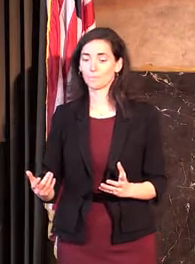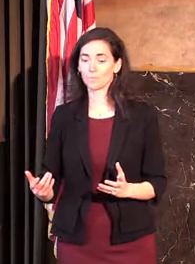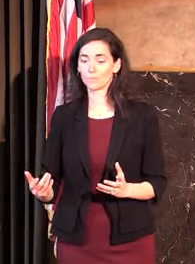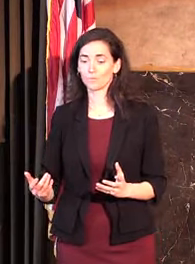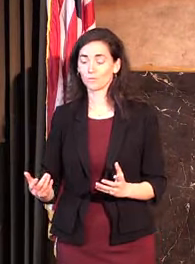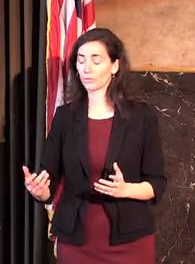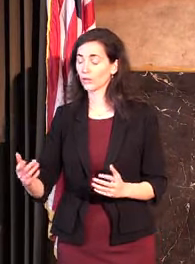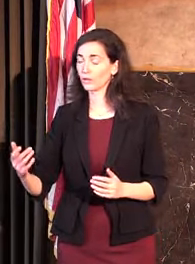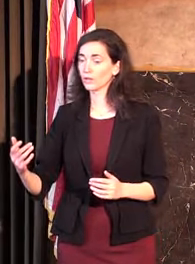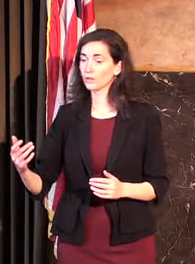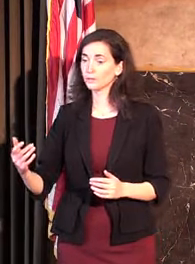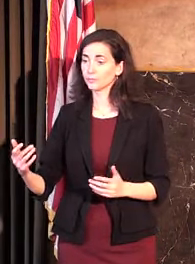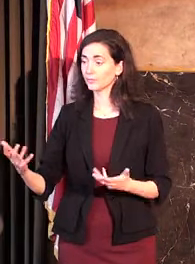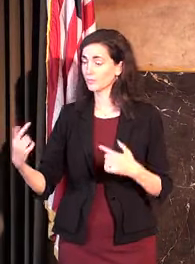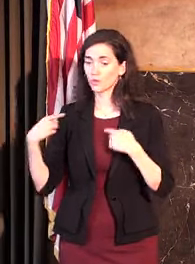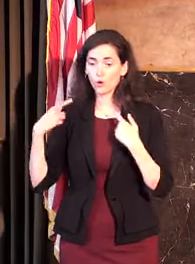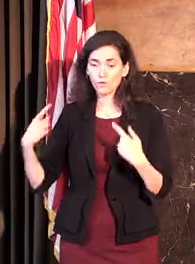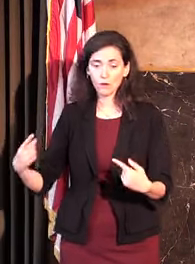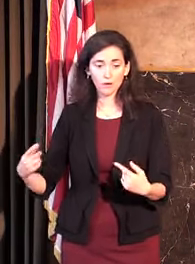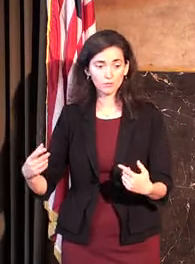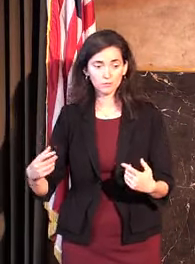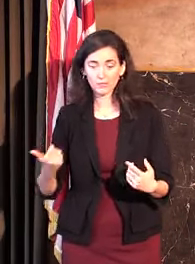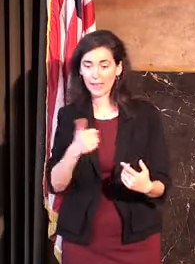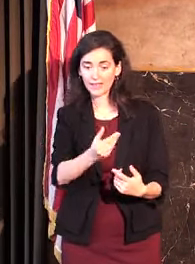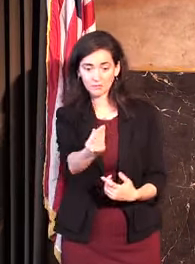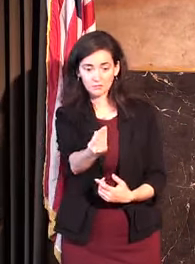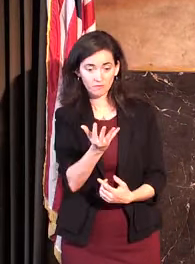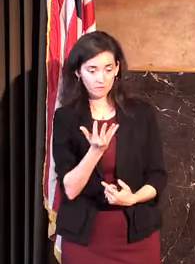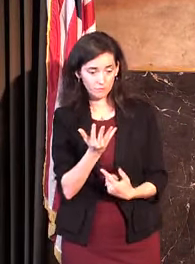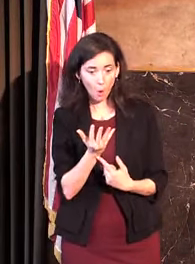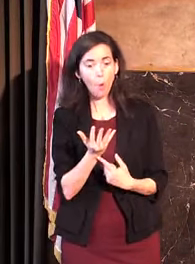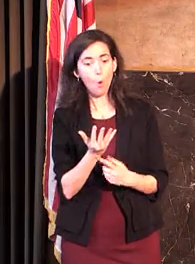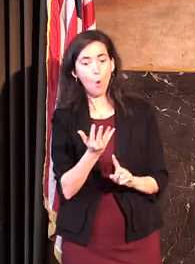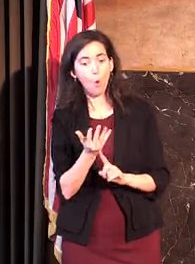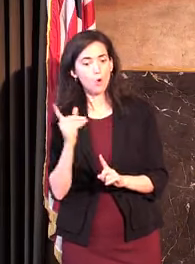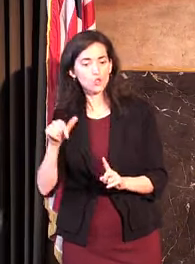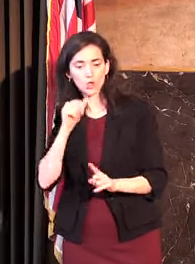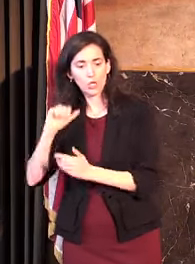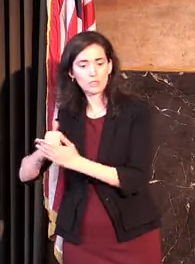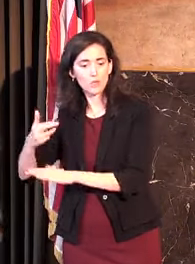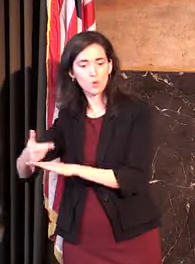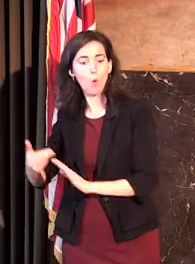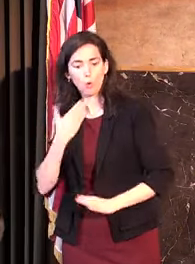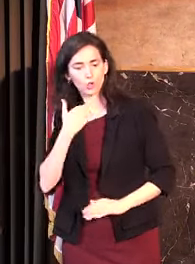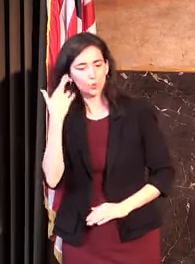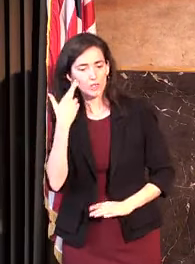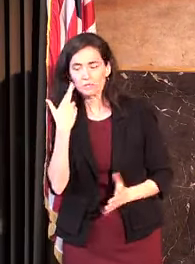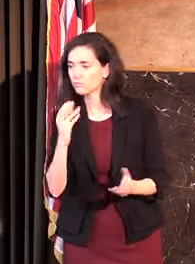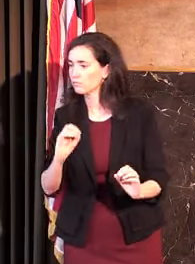compelling reason, which I at present have not seen,